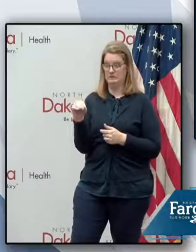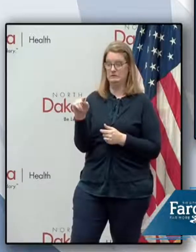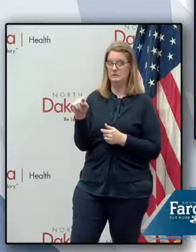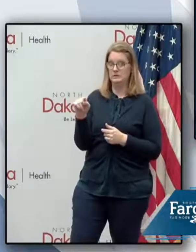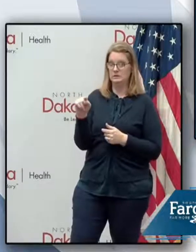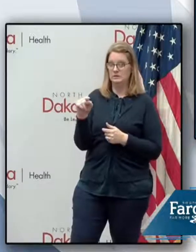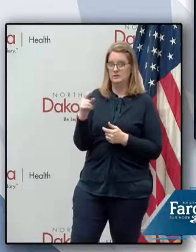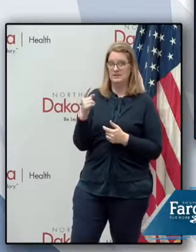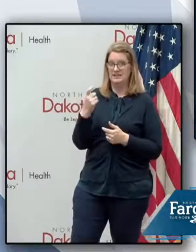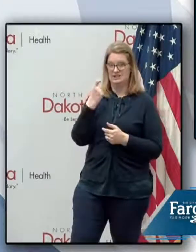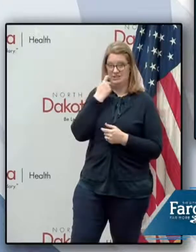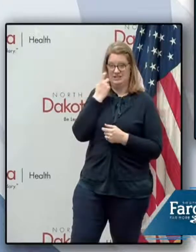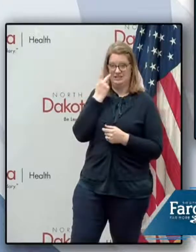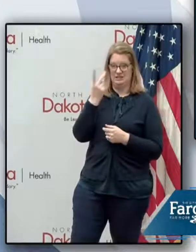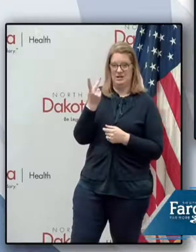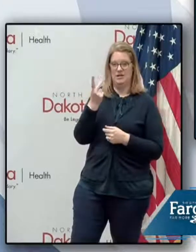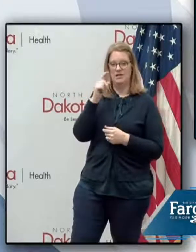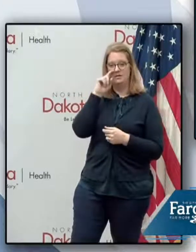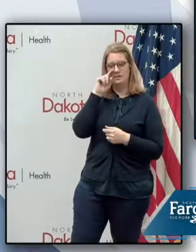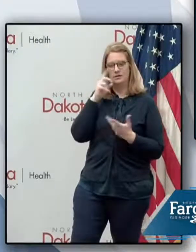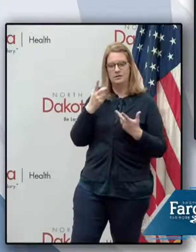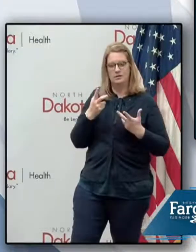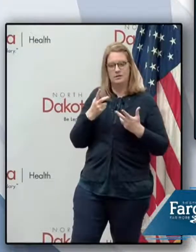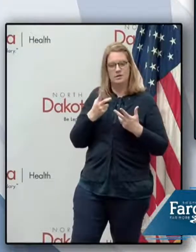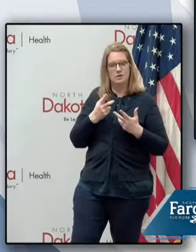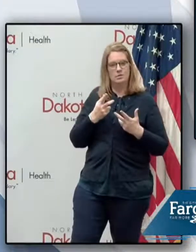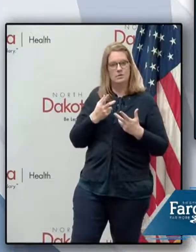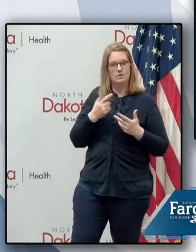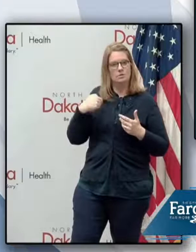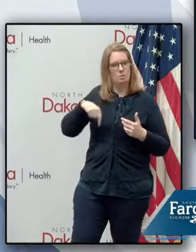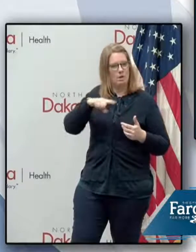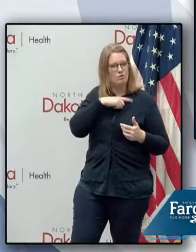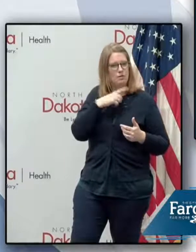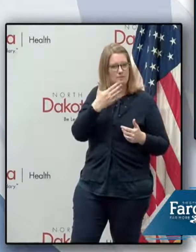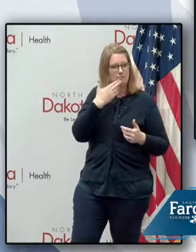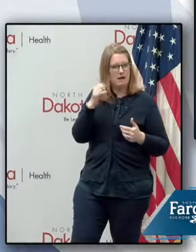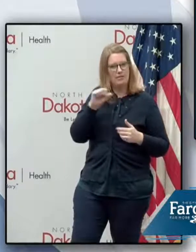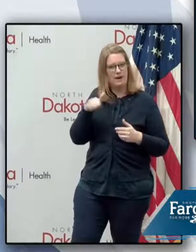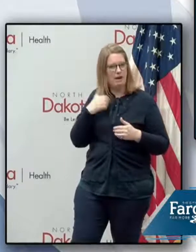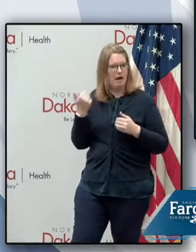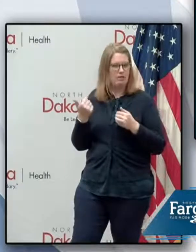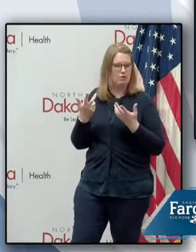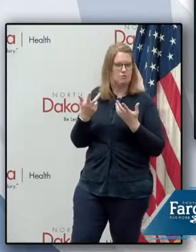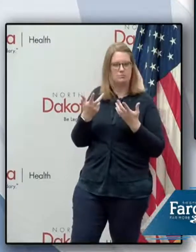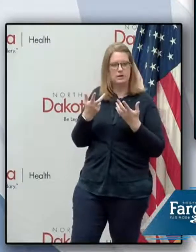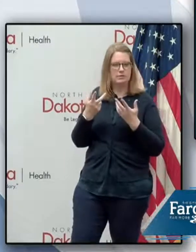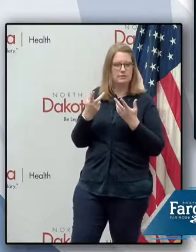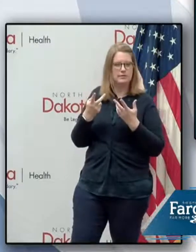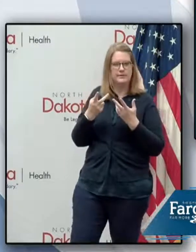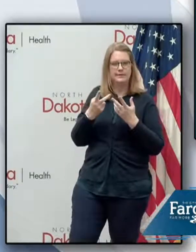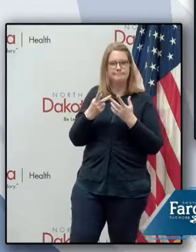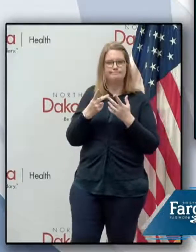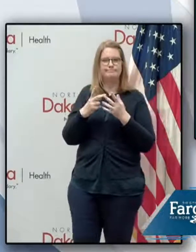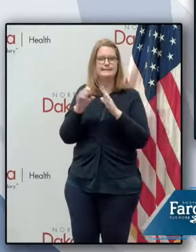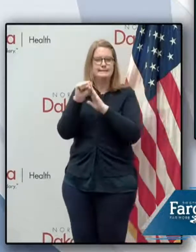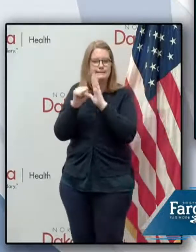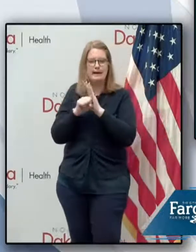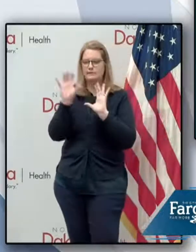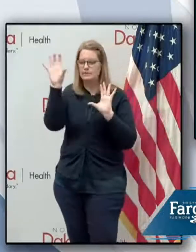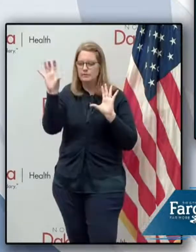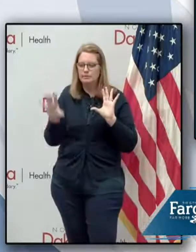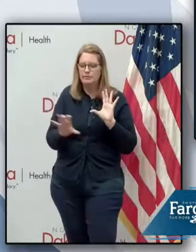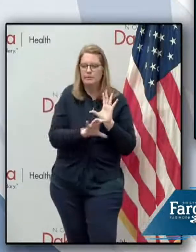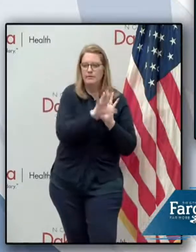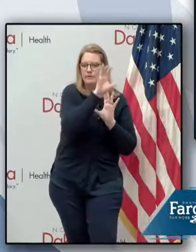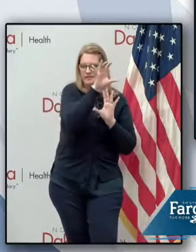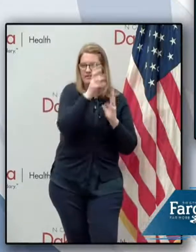from the slide earlier, we're doing substantially better than most of our neighbors, where we have other neighbors in this area that have,